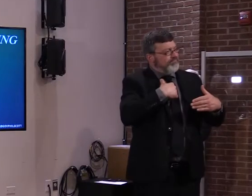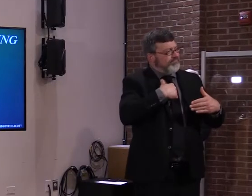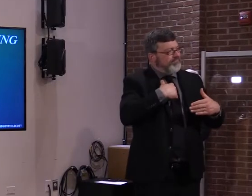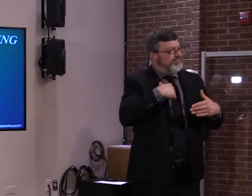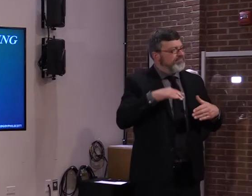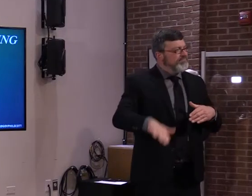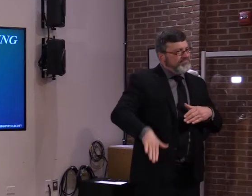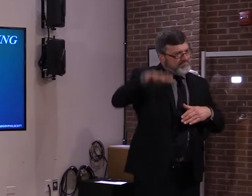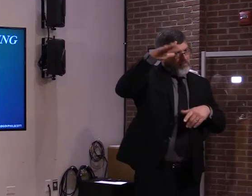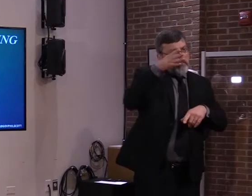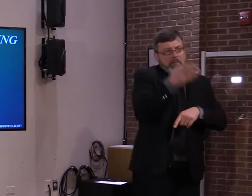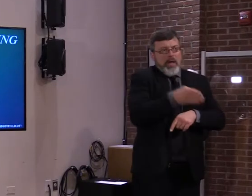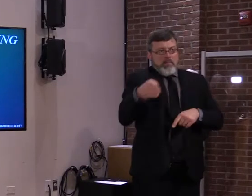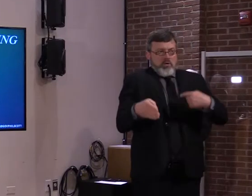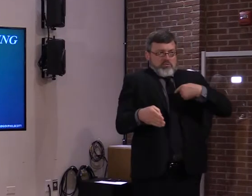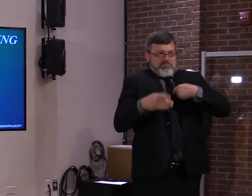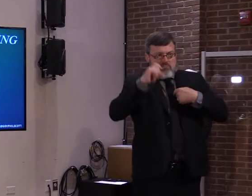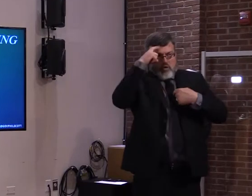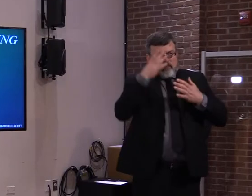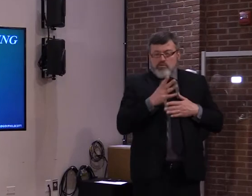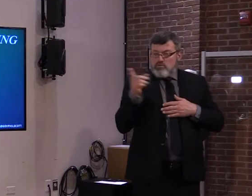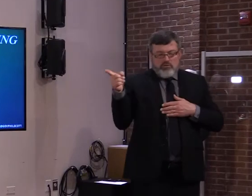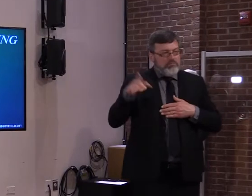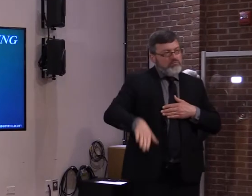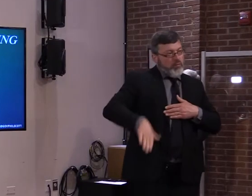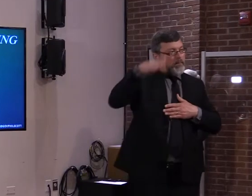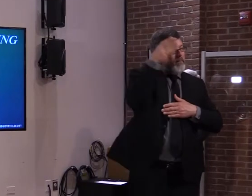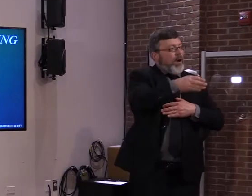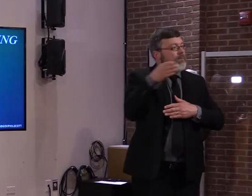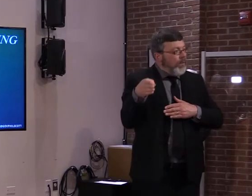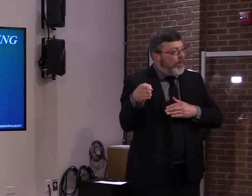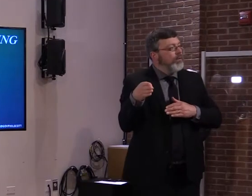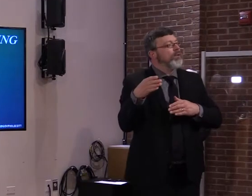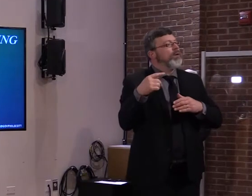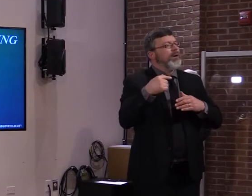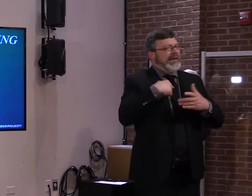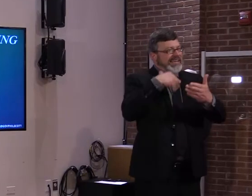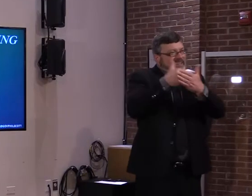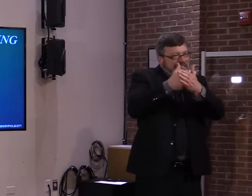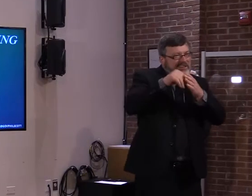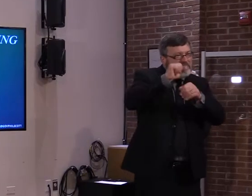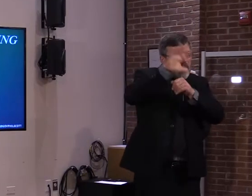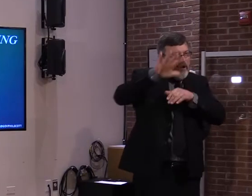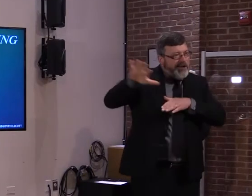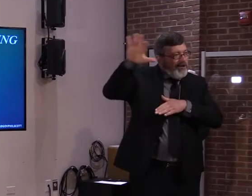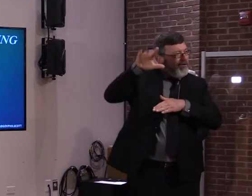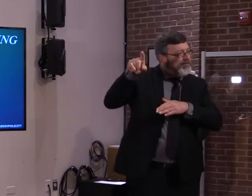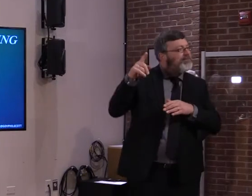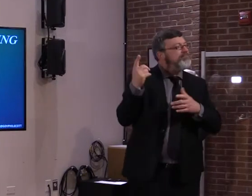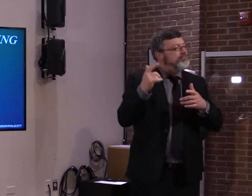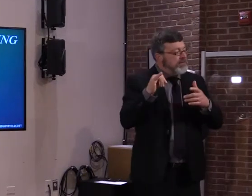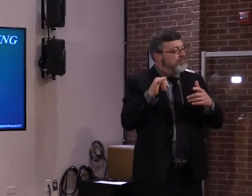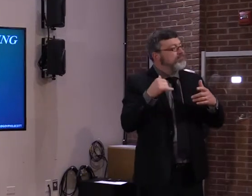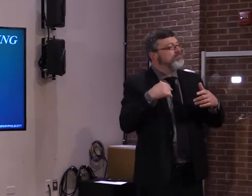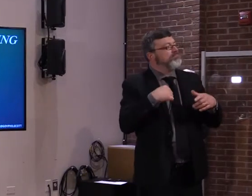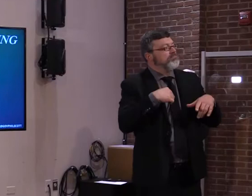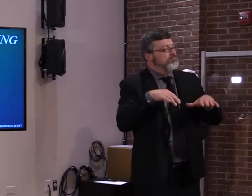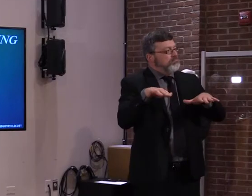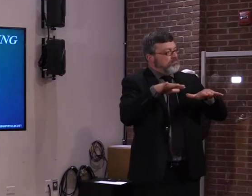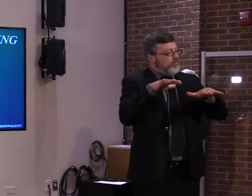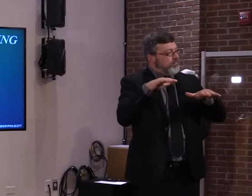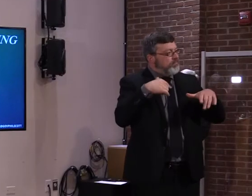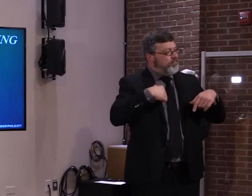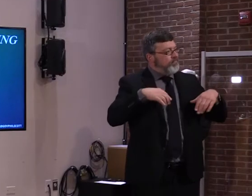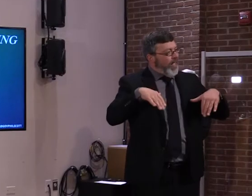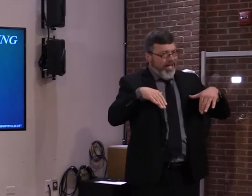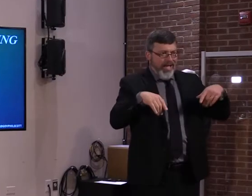in Vermont, and started my career as an educator here in the Green Mountains. After a 25-year sabbatical away from Vermont, I